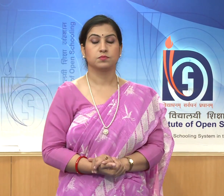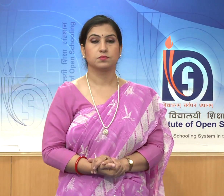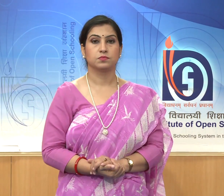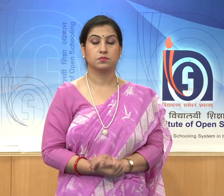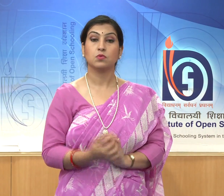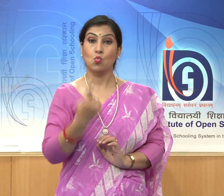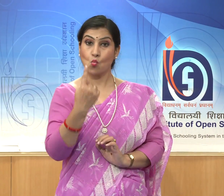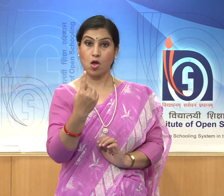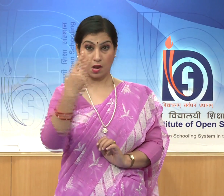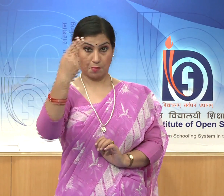one painting